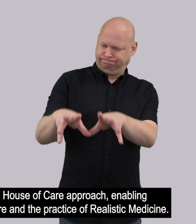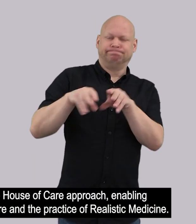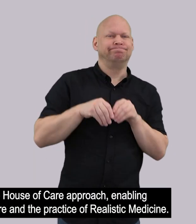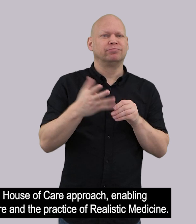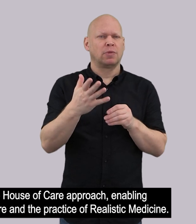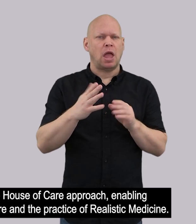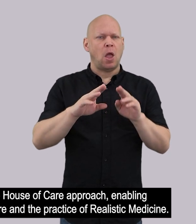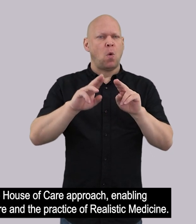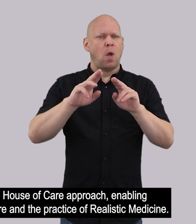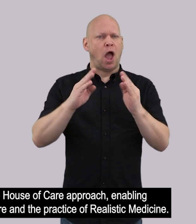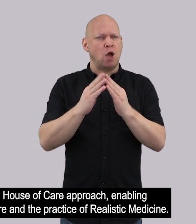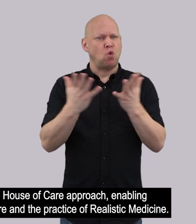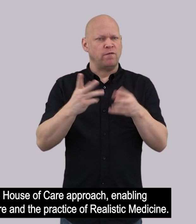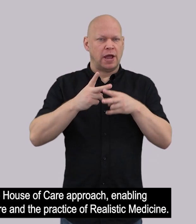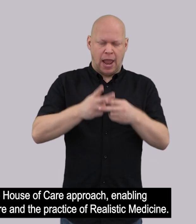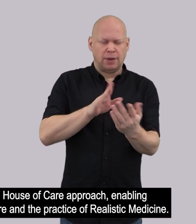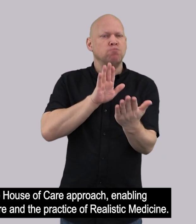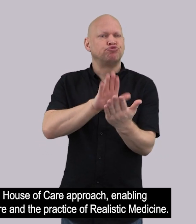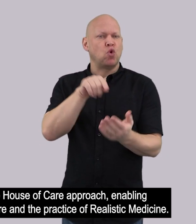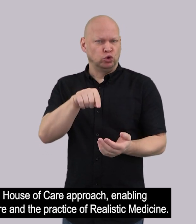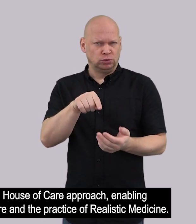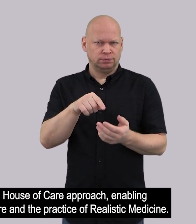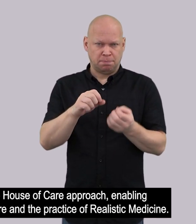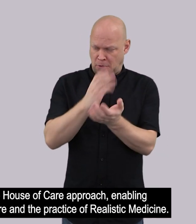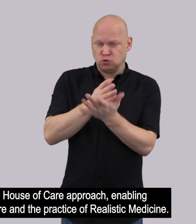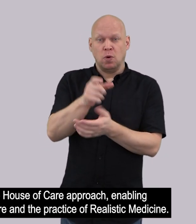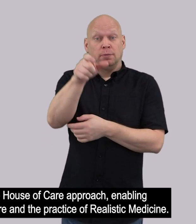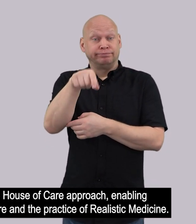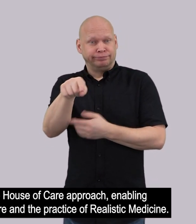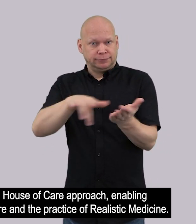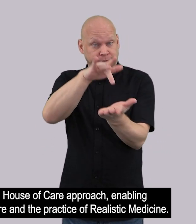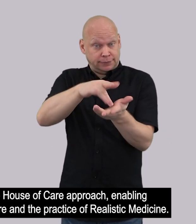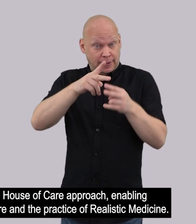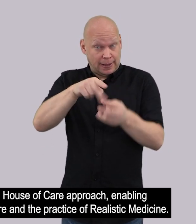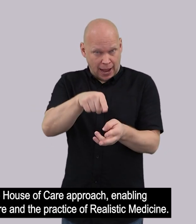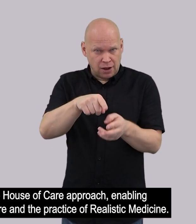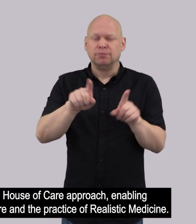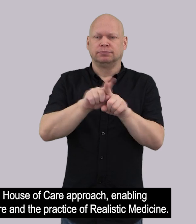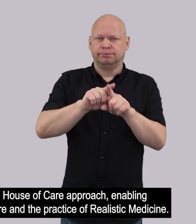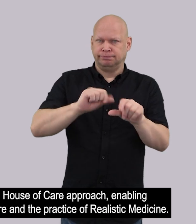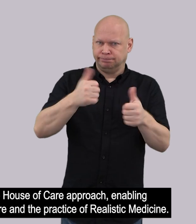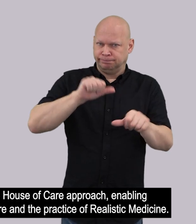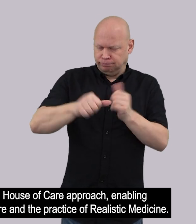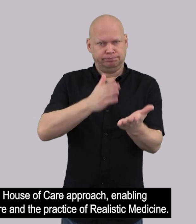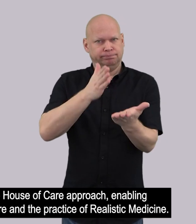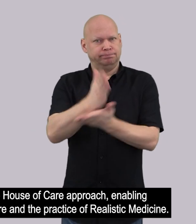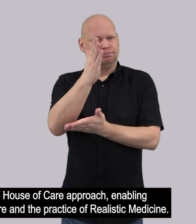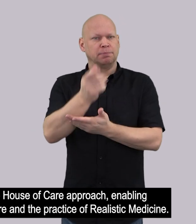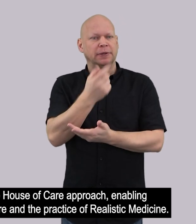13. Adopt the House of Care approach, enabling person-centred care and the practice of realistic medicine.